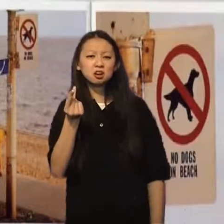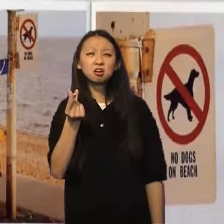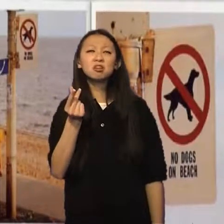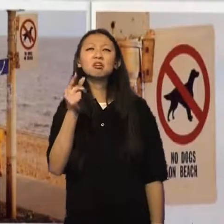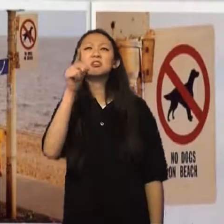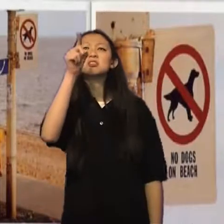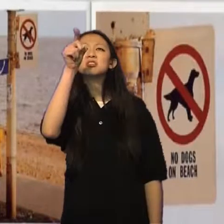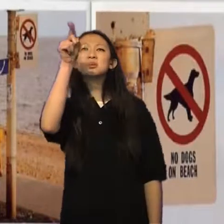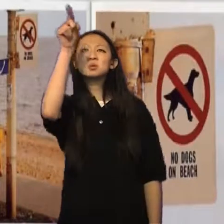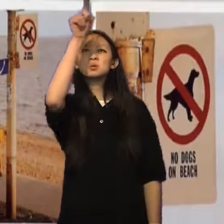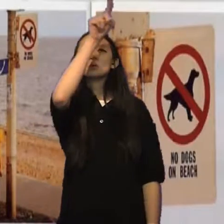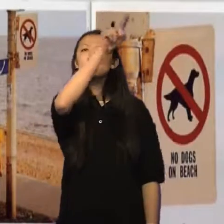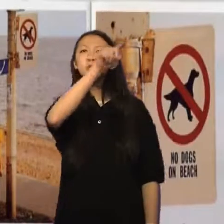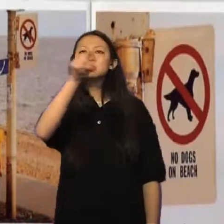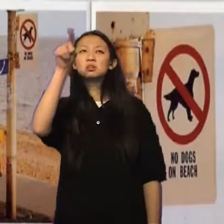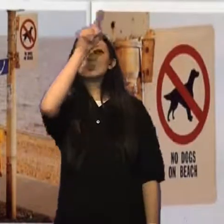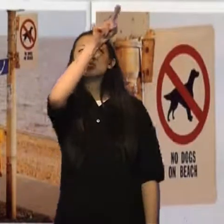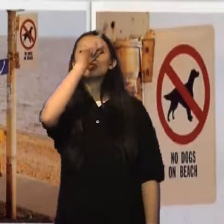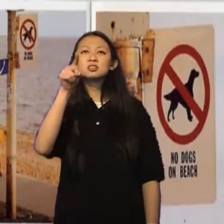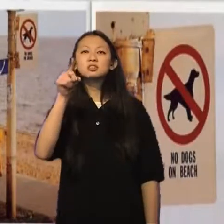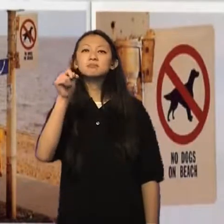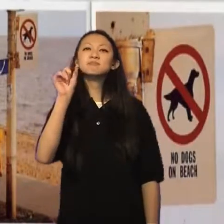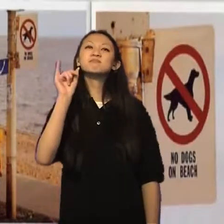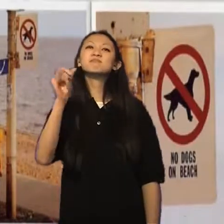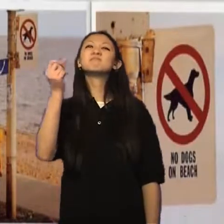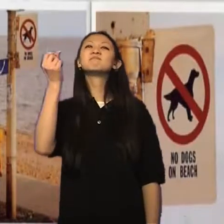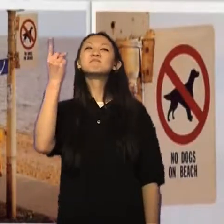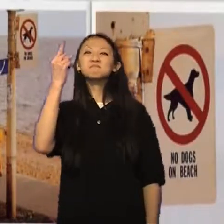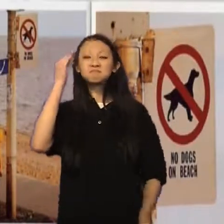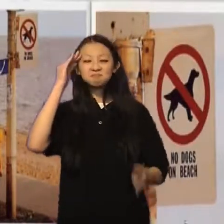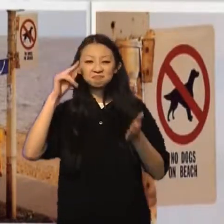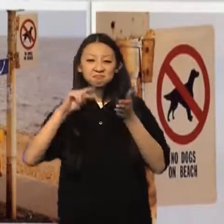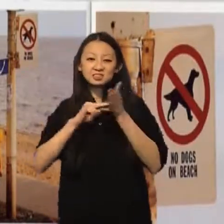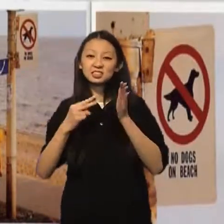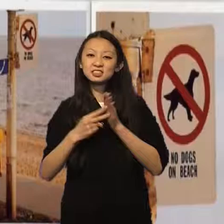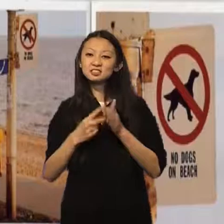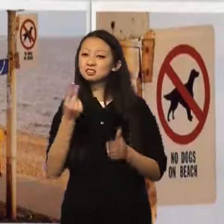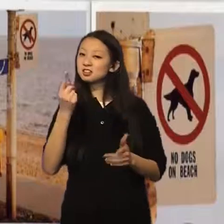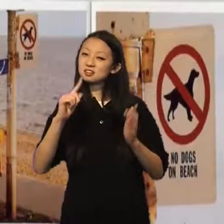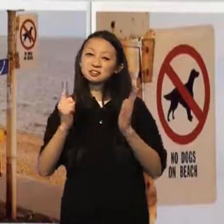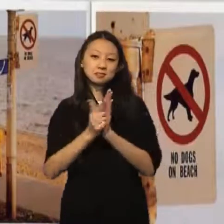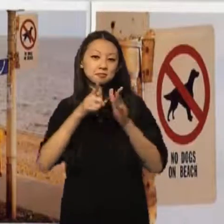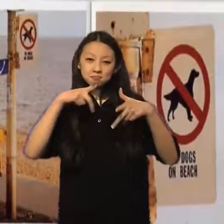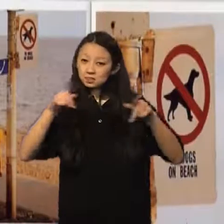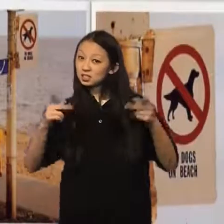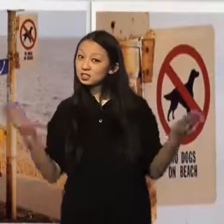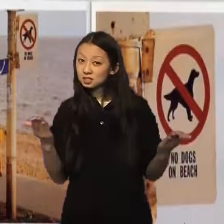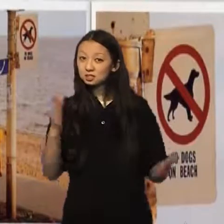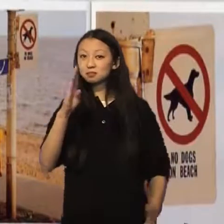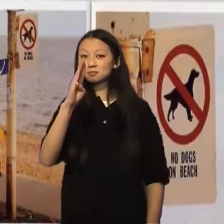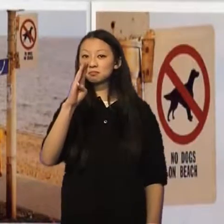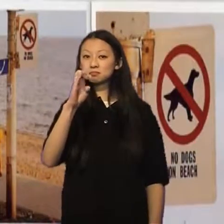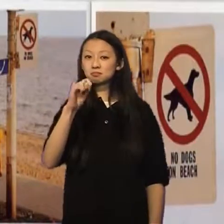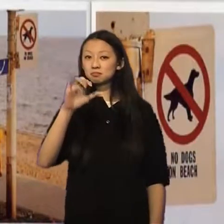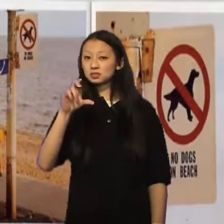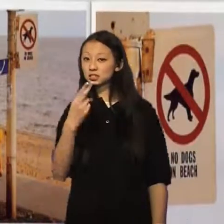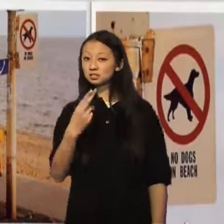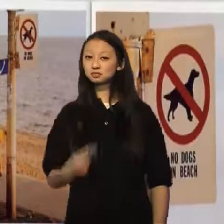She sees another sign with a red line across a picture of a dog. This sign tells me that dogs are